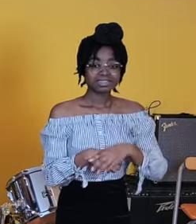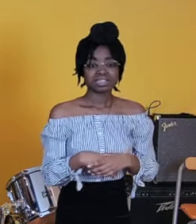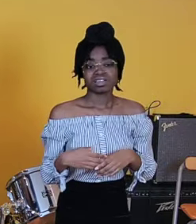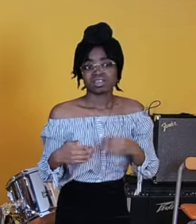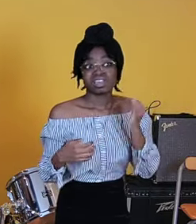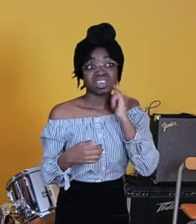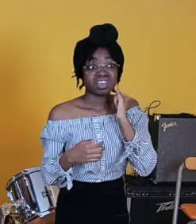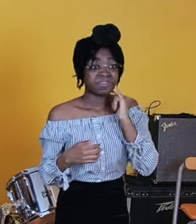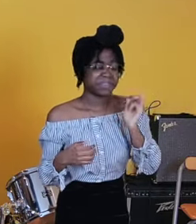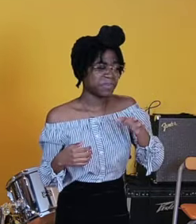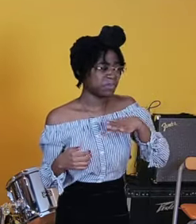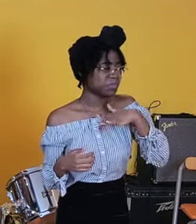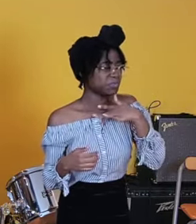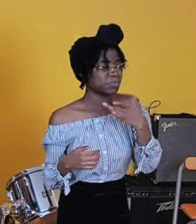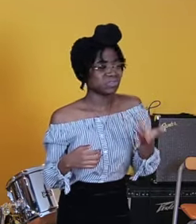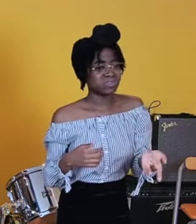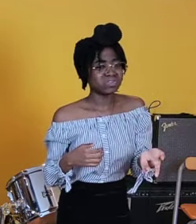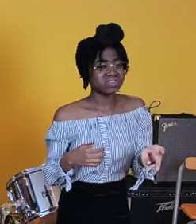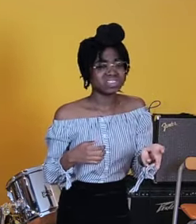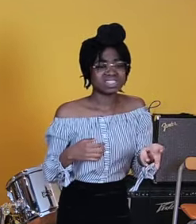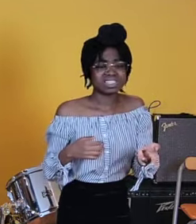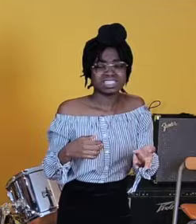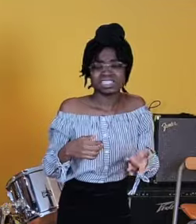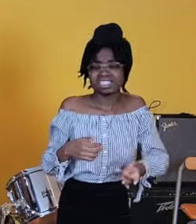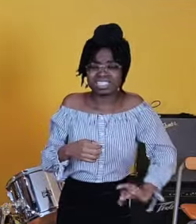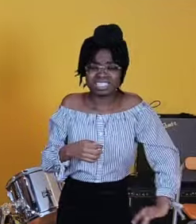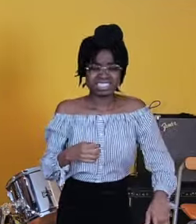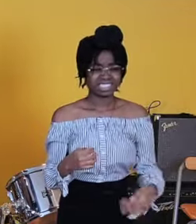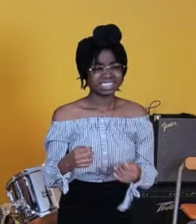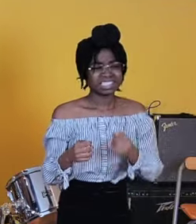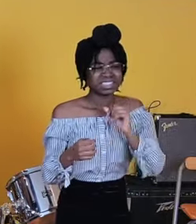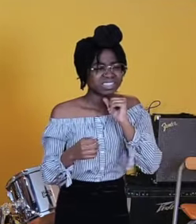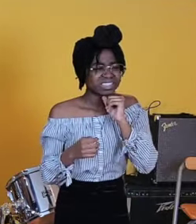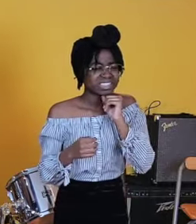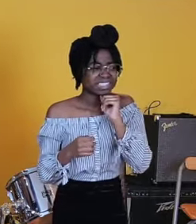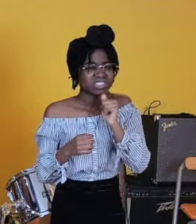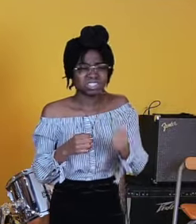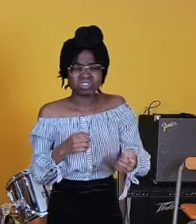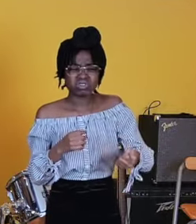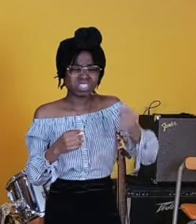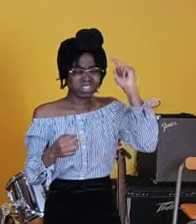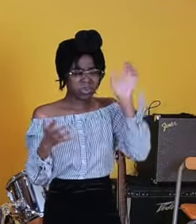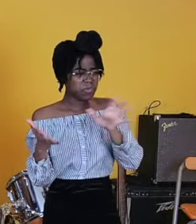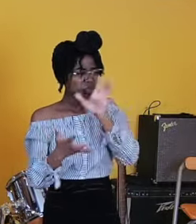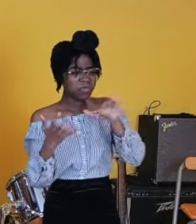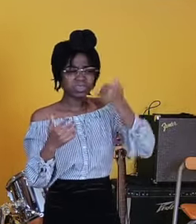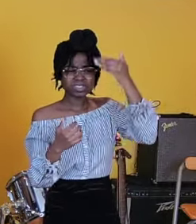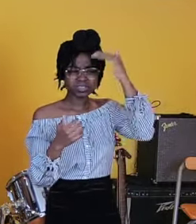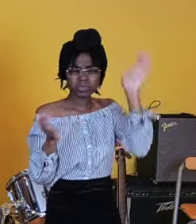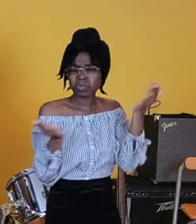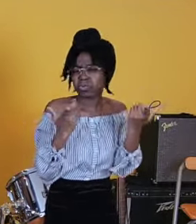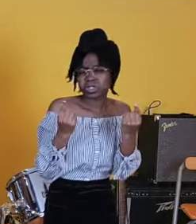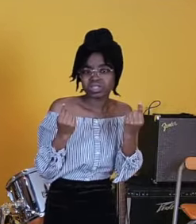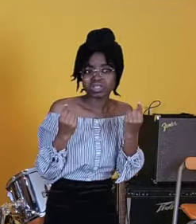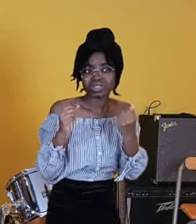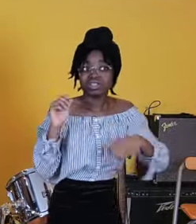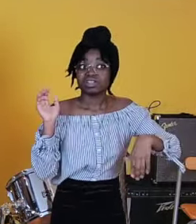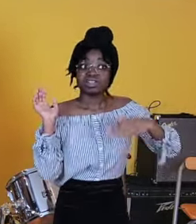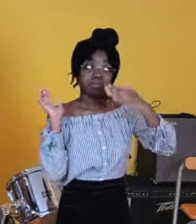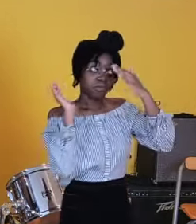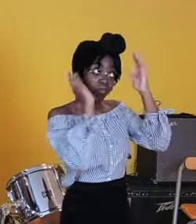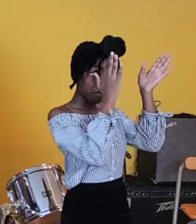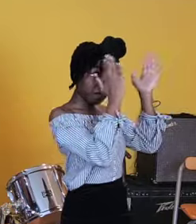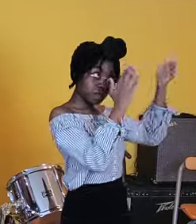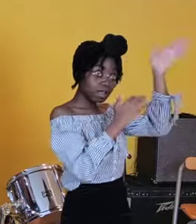when you feel that way, that, you know, you're making things up, then turn to God, the Father, for direction is the wisest and the best thing to do. You know,